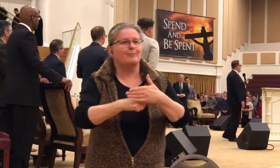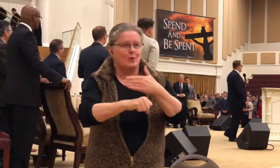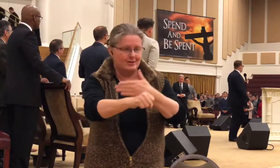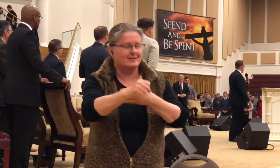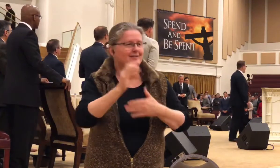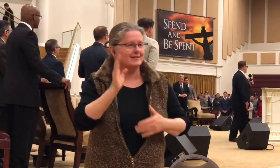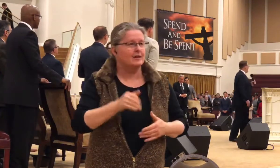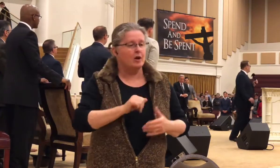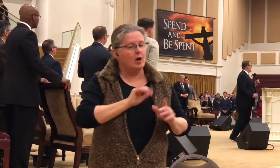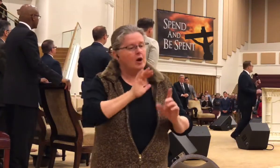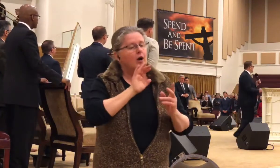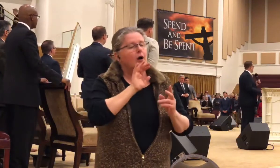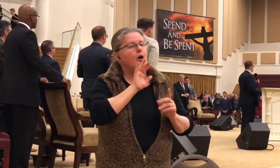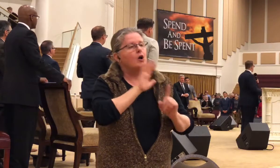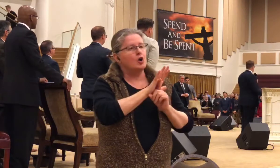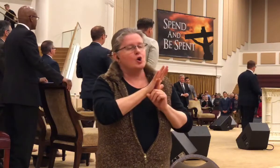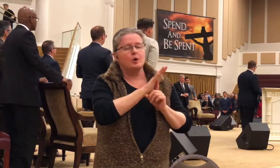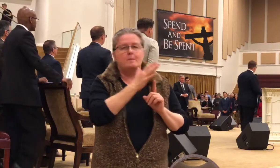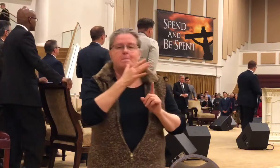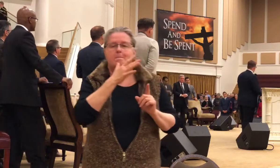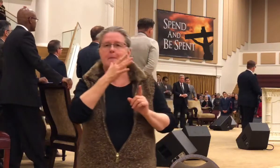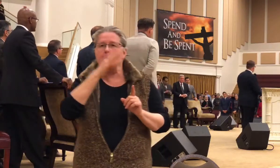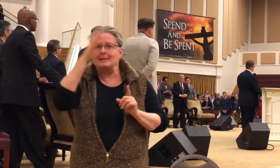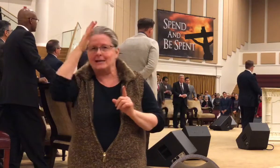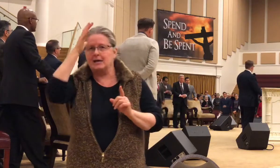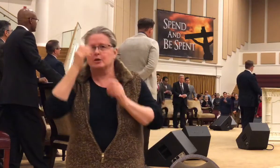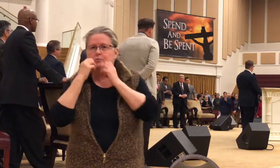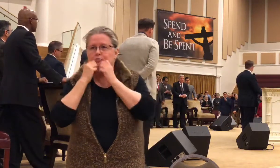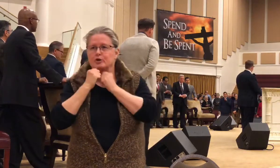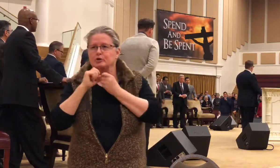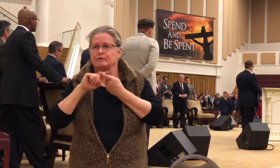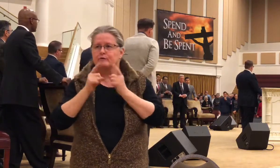her mom and dad are very dear friends of ours.